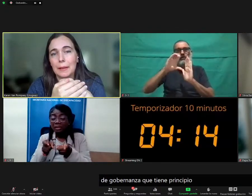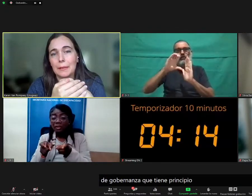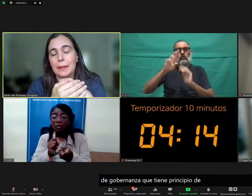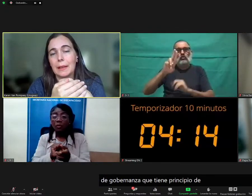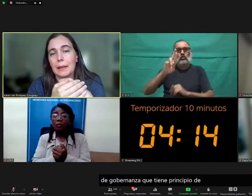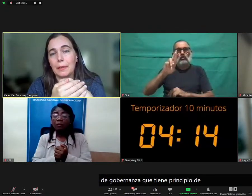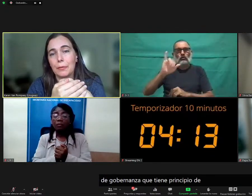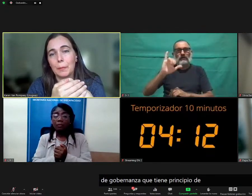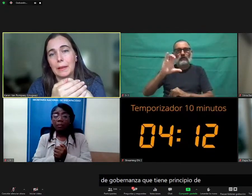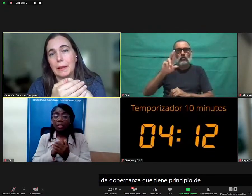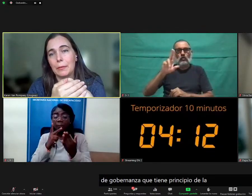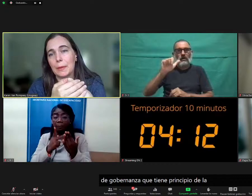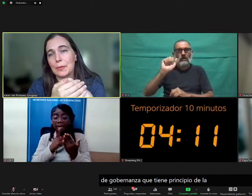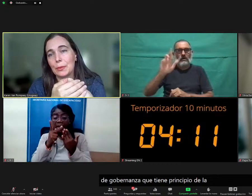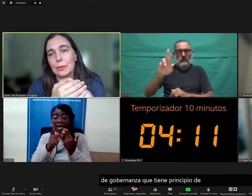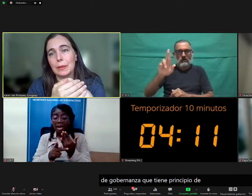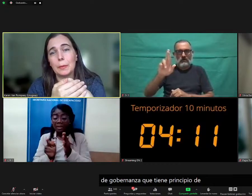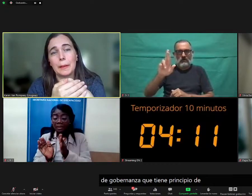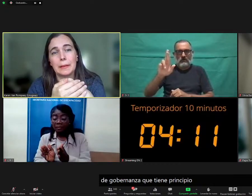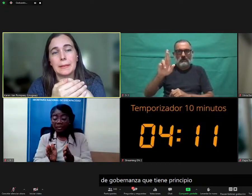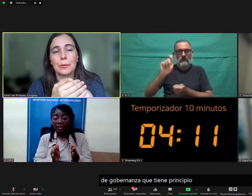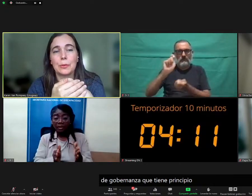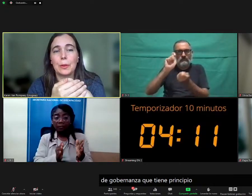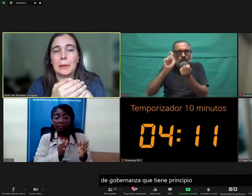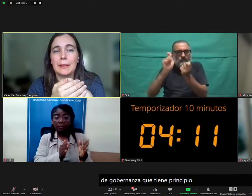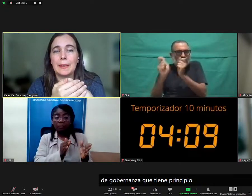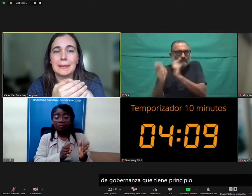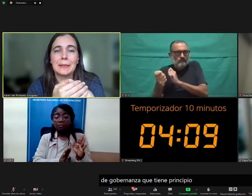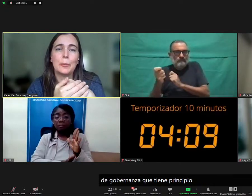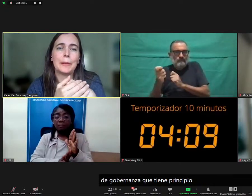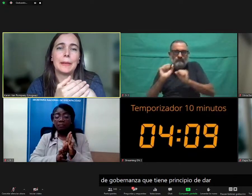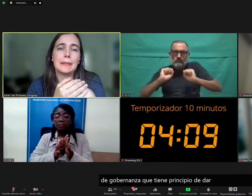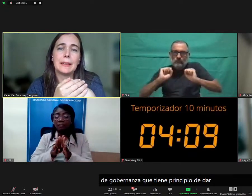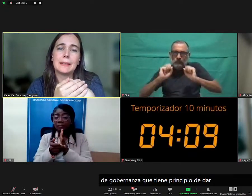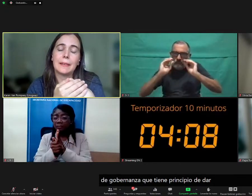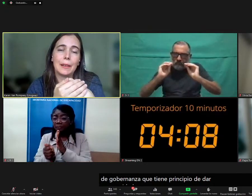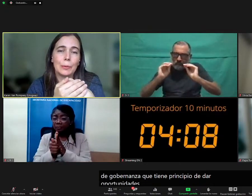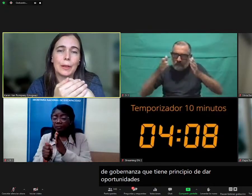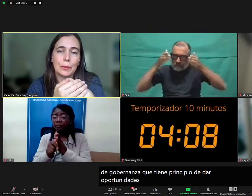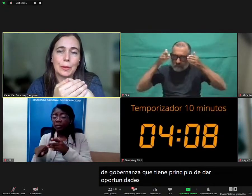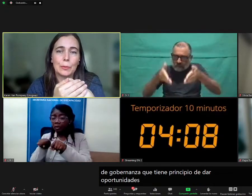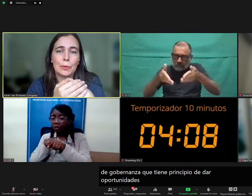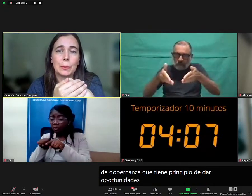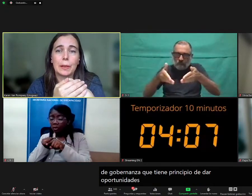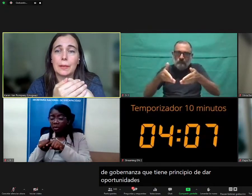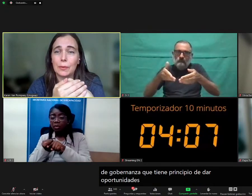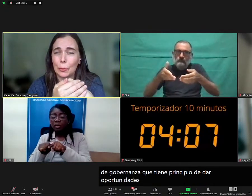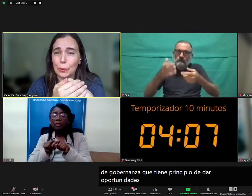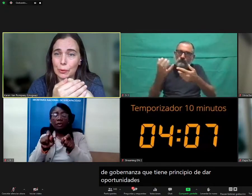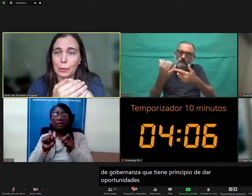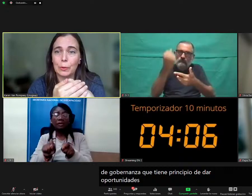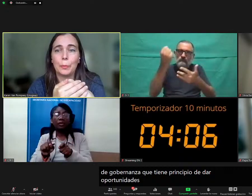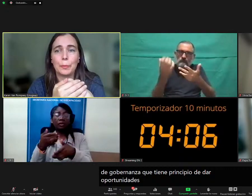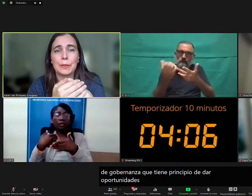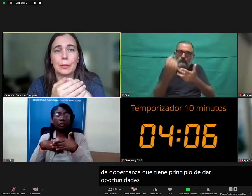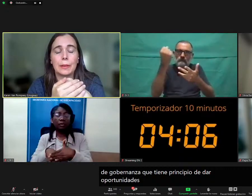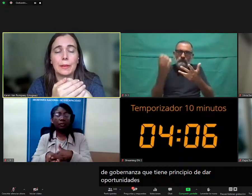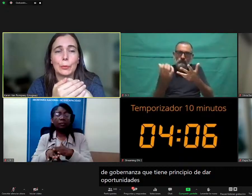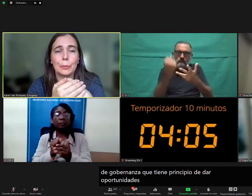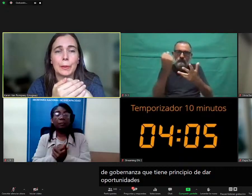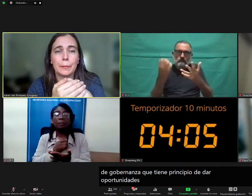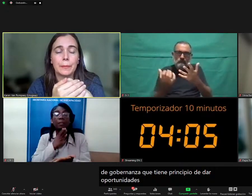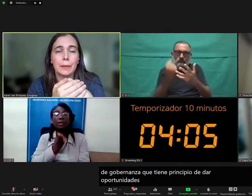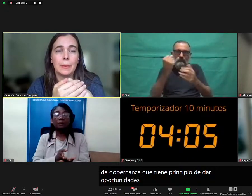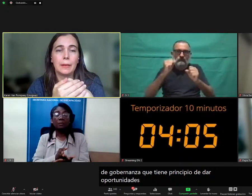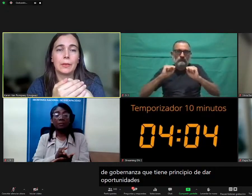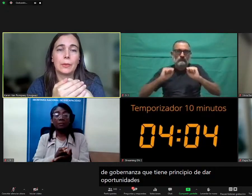a principle all the equality of opportunities we have planned the reform for teachers training for the development of inc living